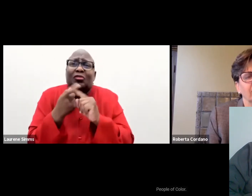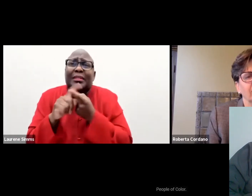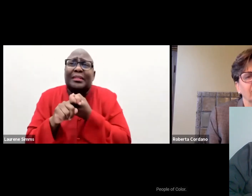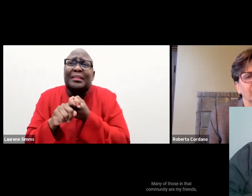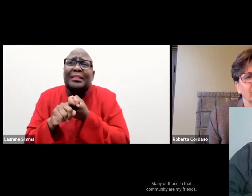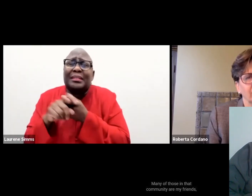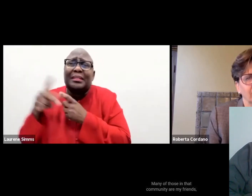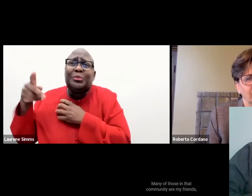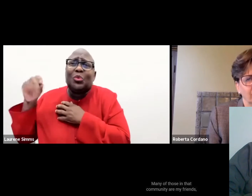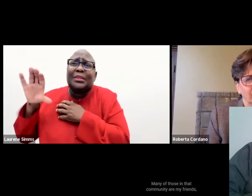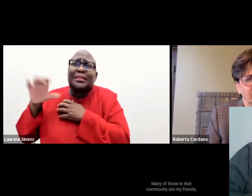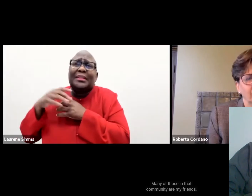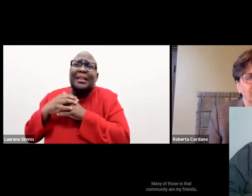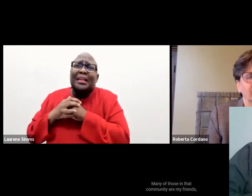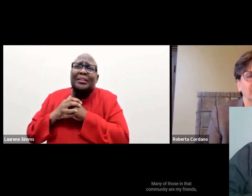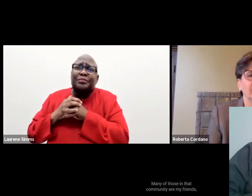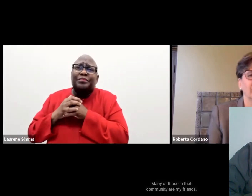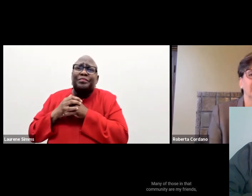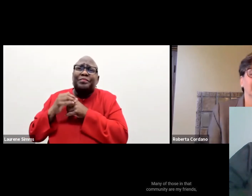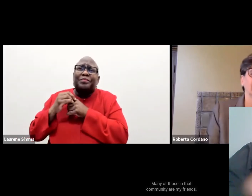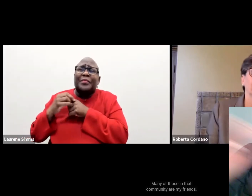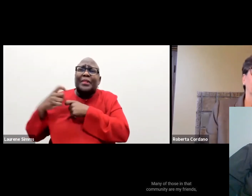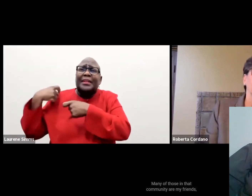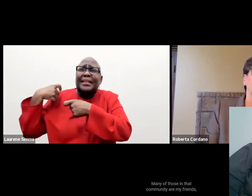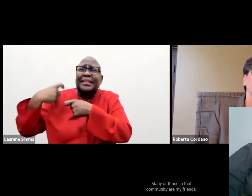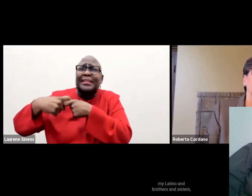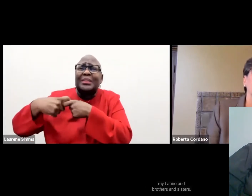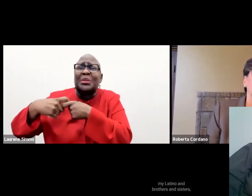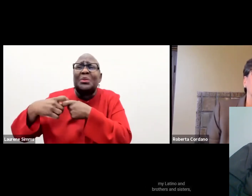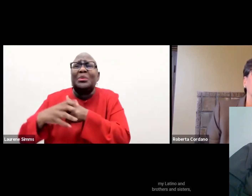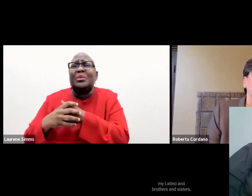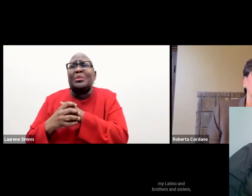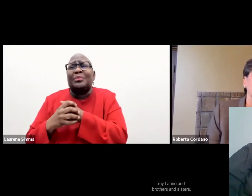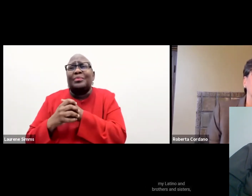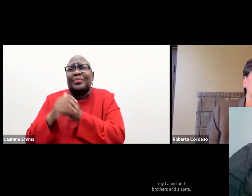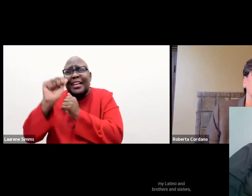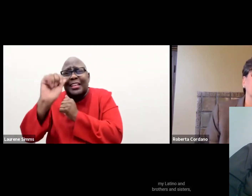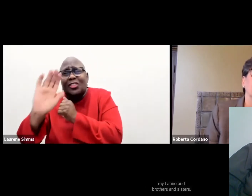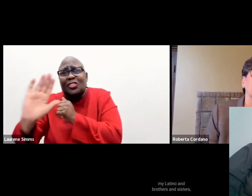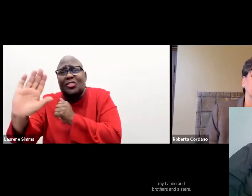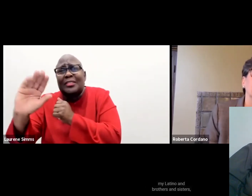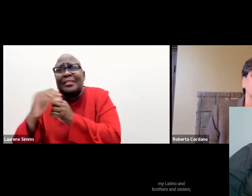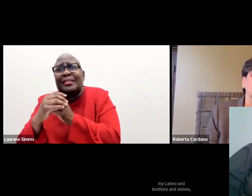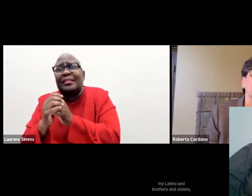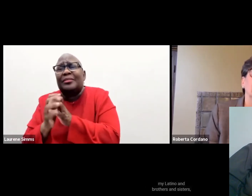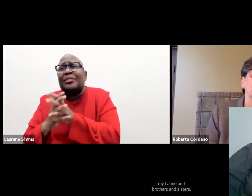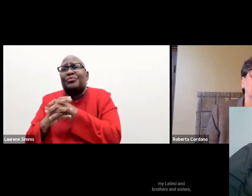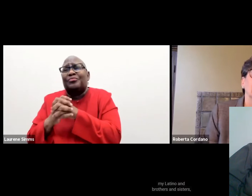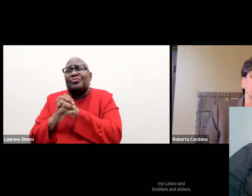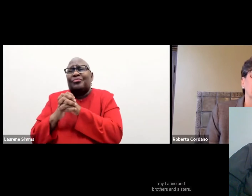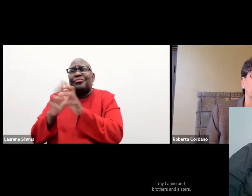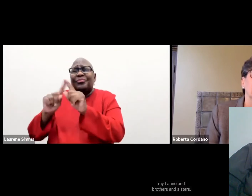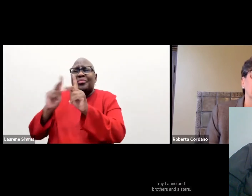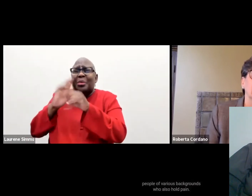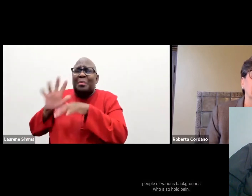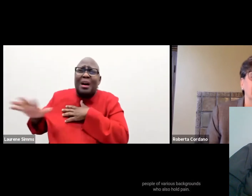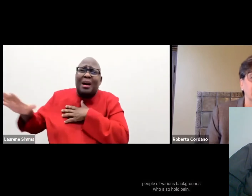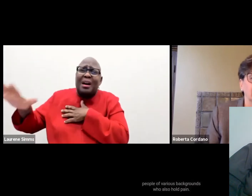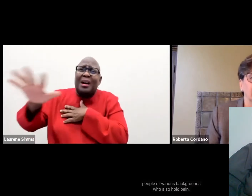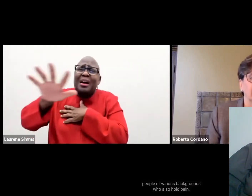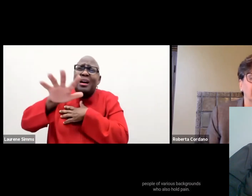color. There's many friends and those in the community. Spanish community, the Asian